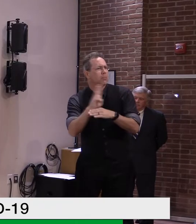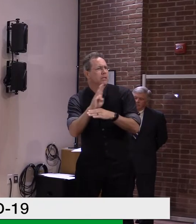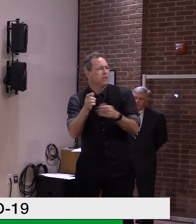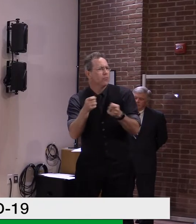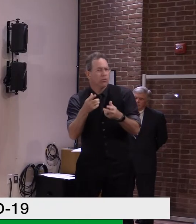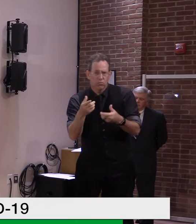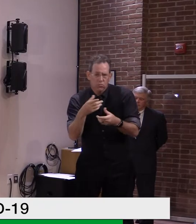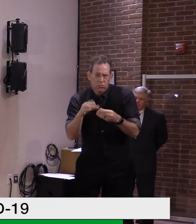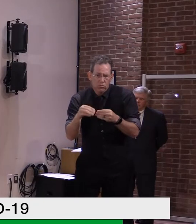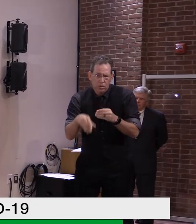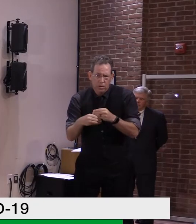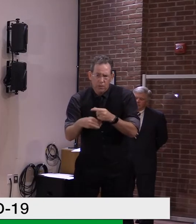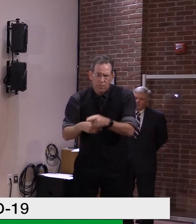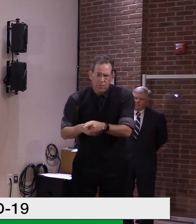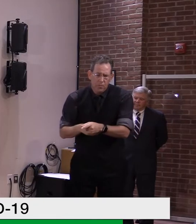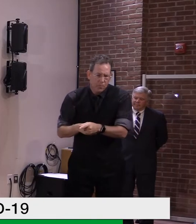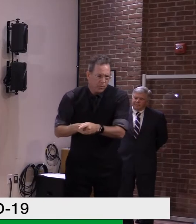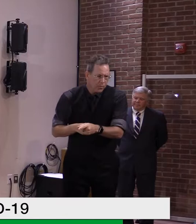agency.